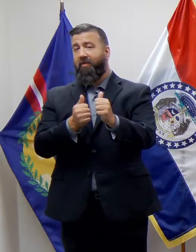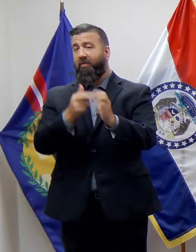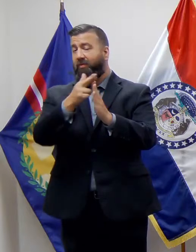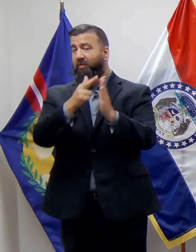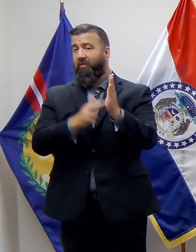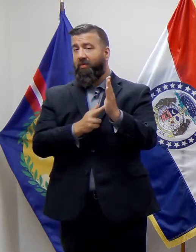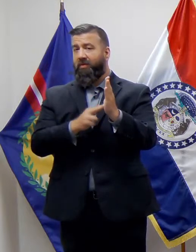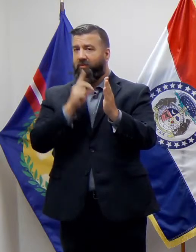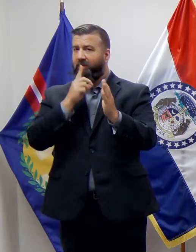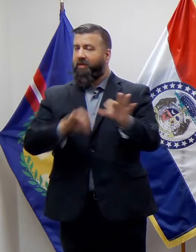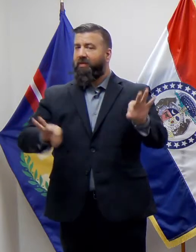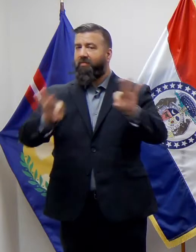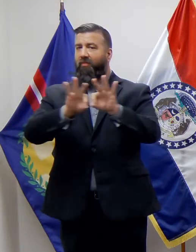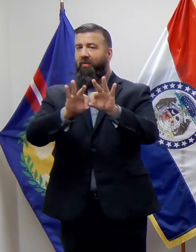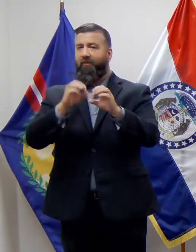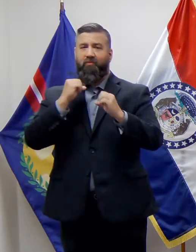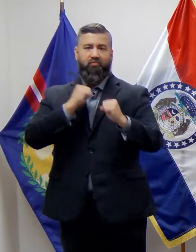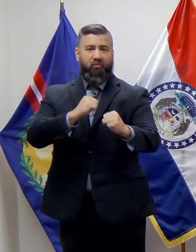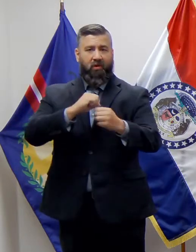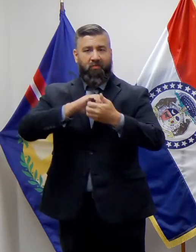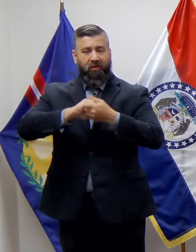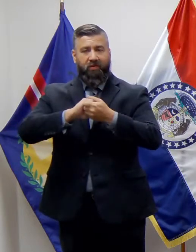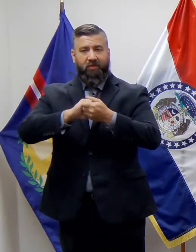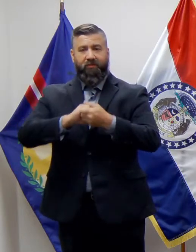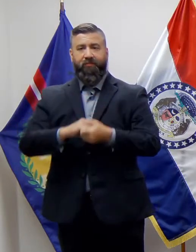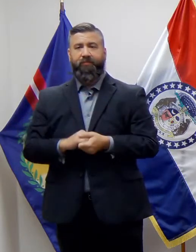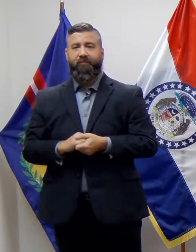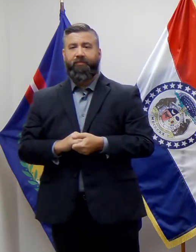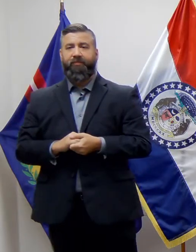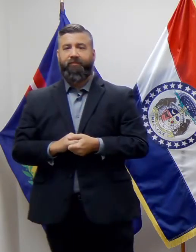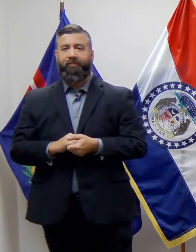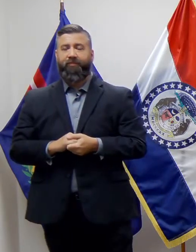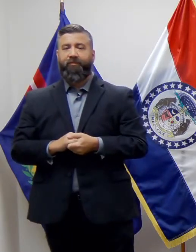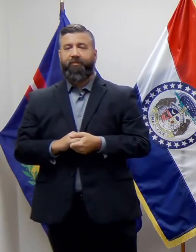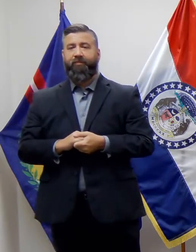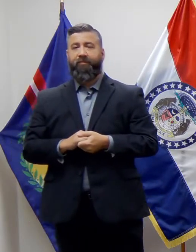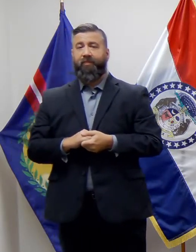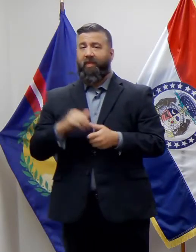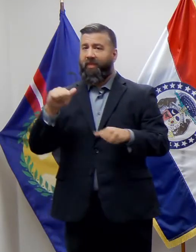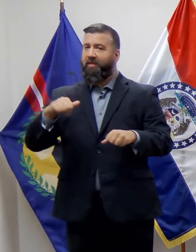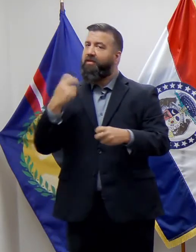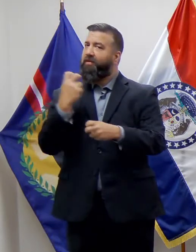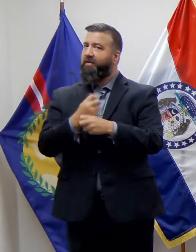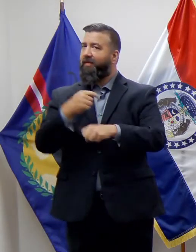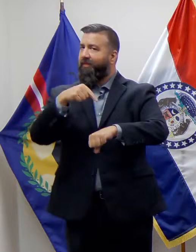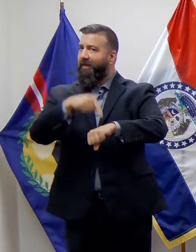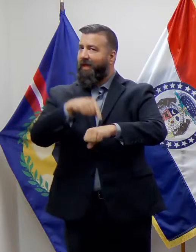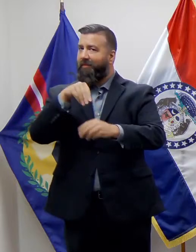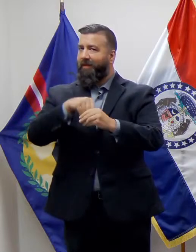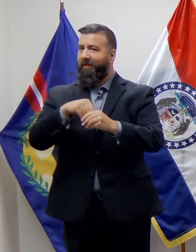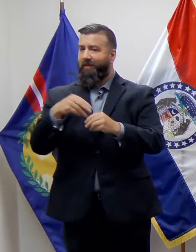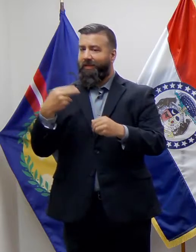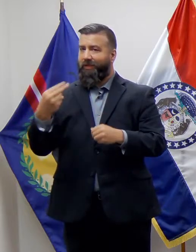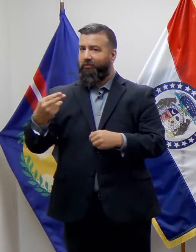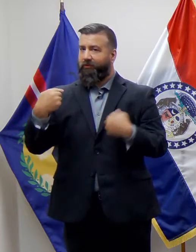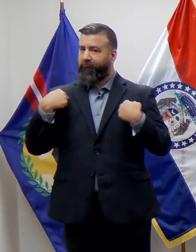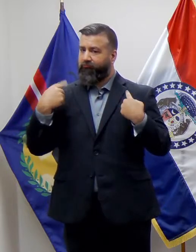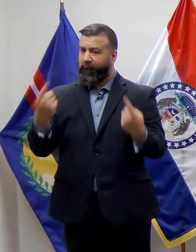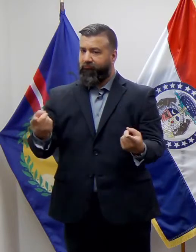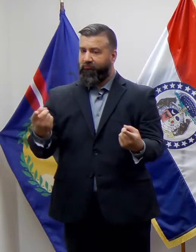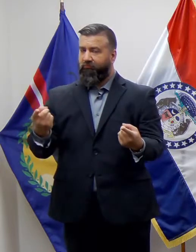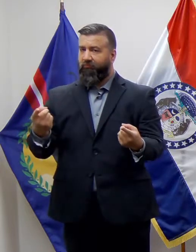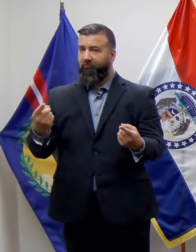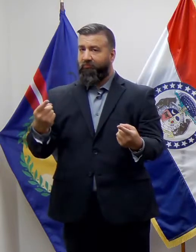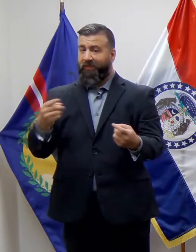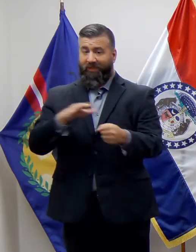strong partnership in tamping down misinformation. This is a difficult time in the history of our region and our